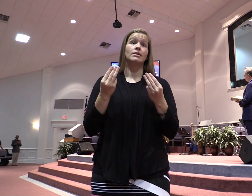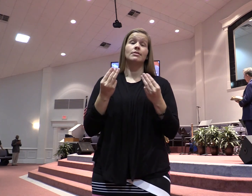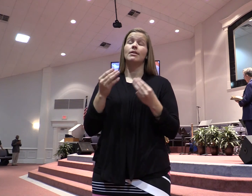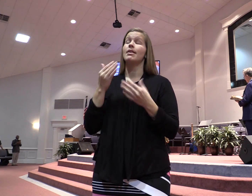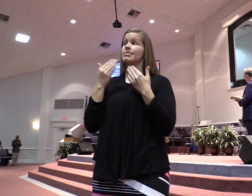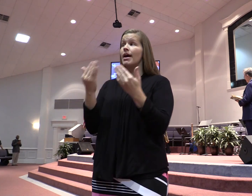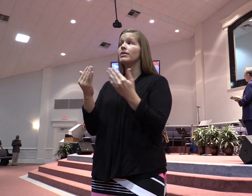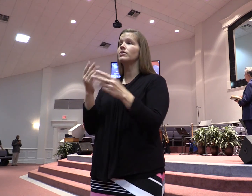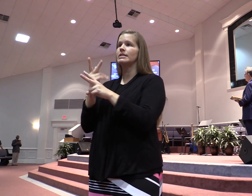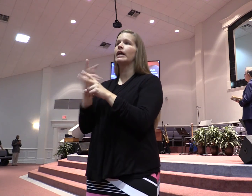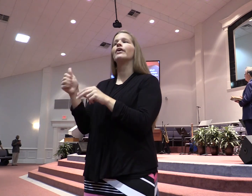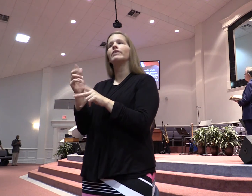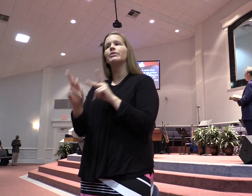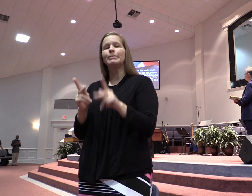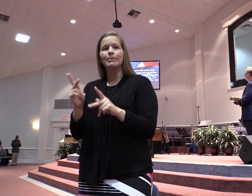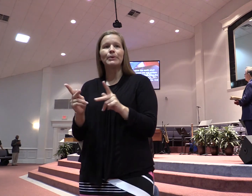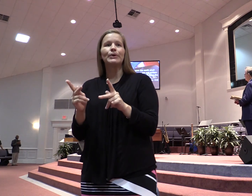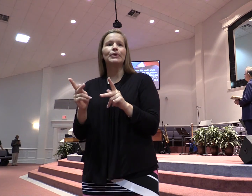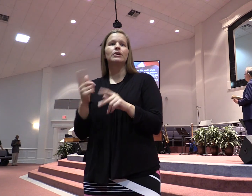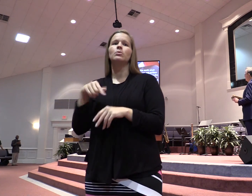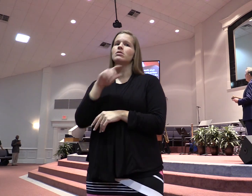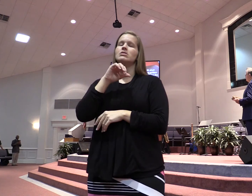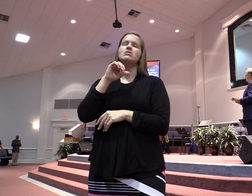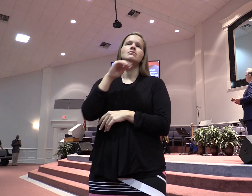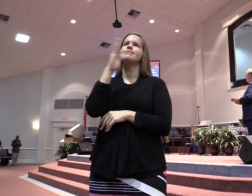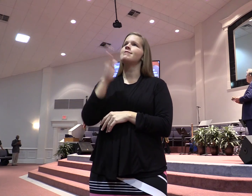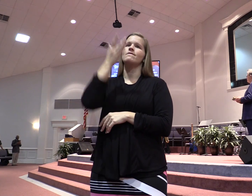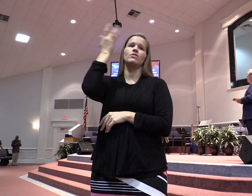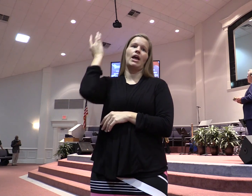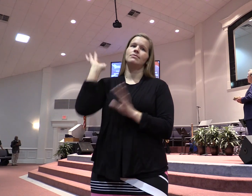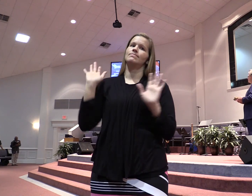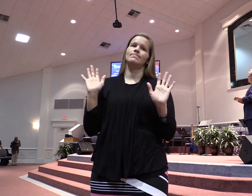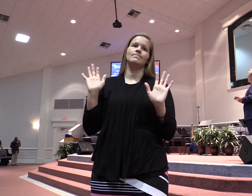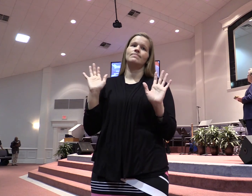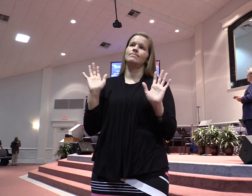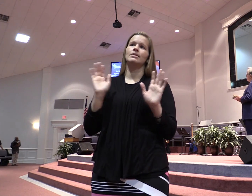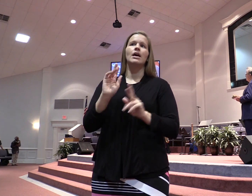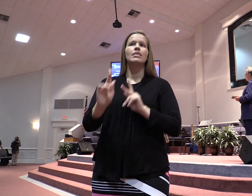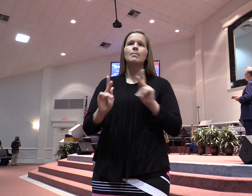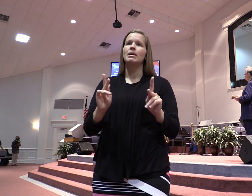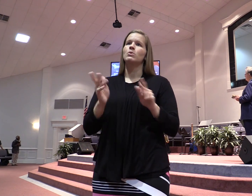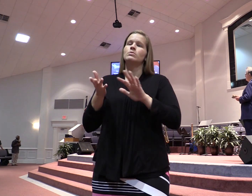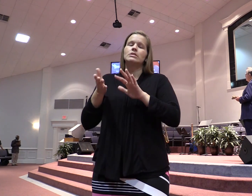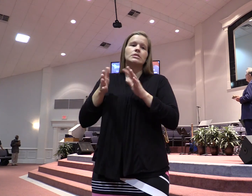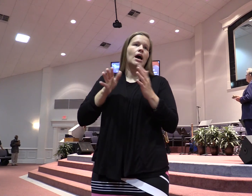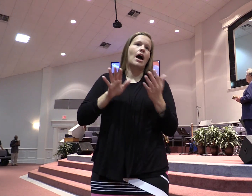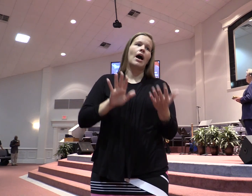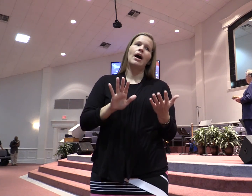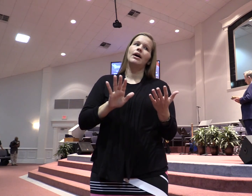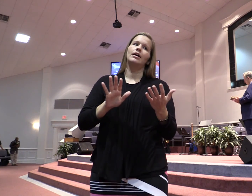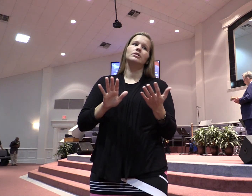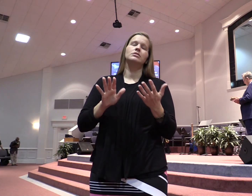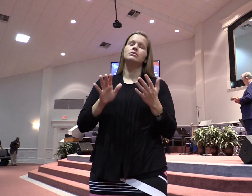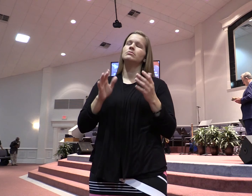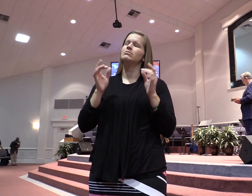for other people. And we'll never forget those that perish, the innocent lives wasted in an act